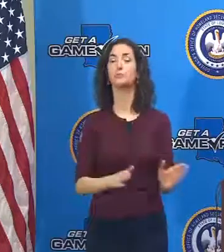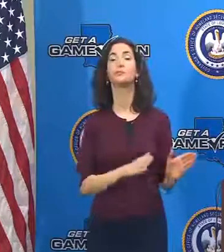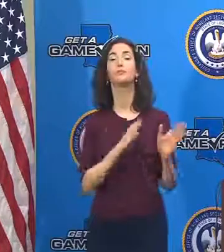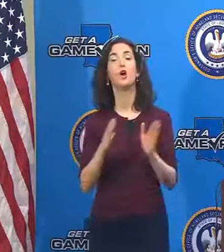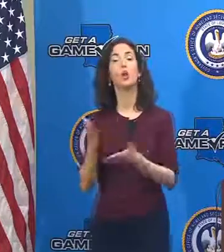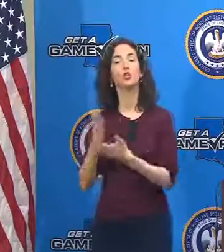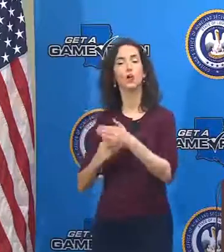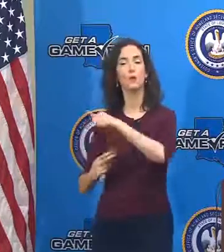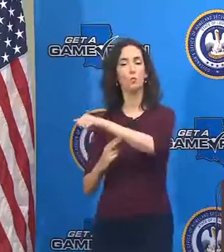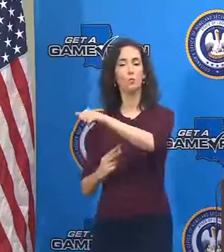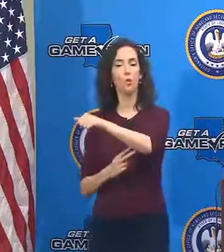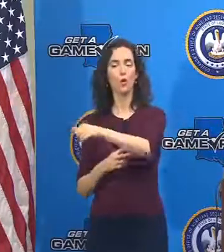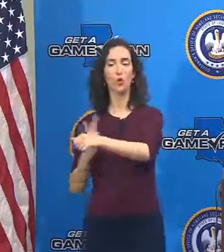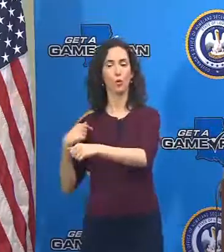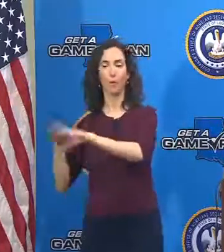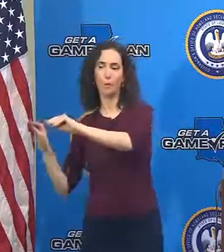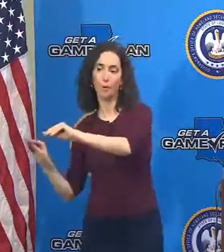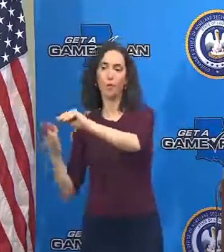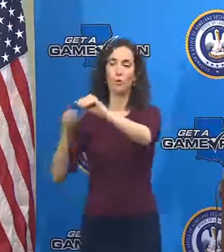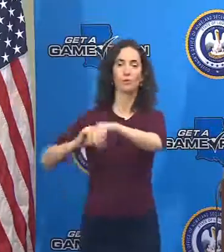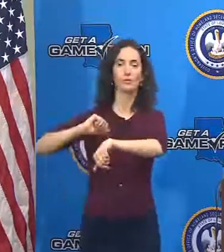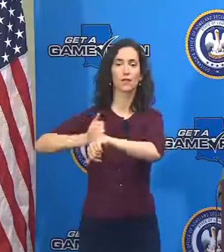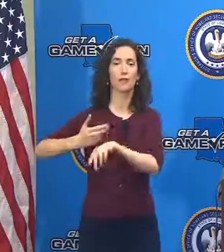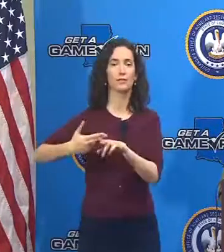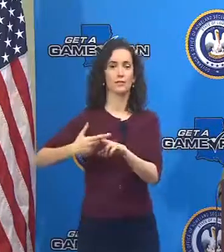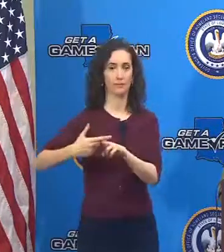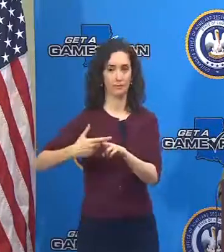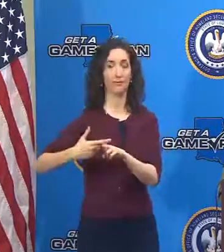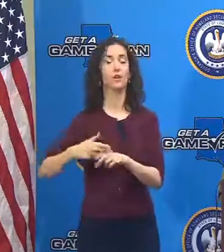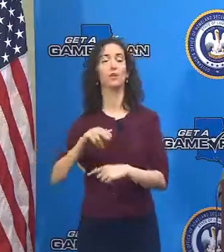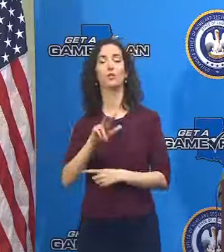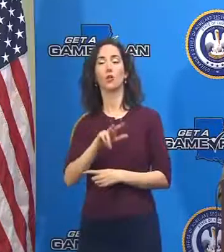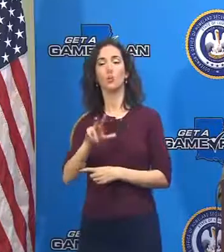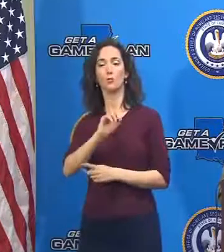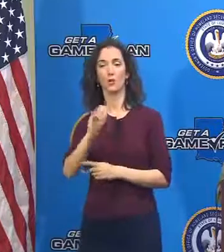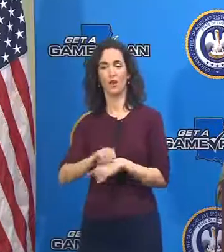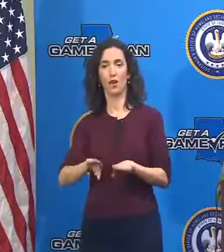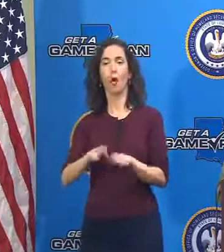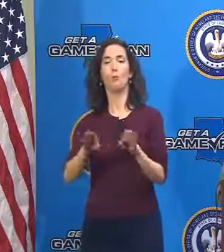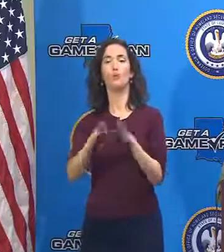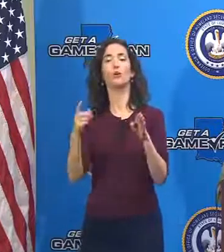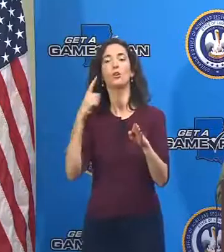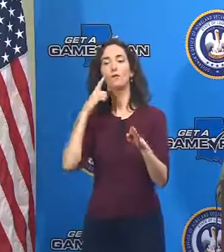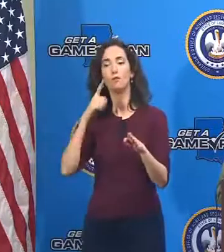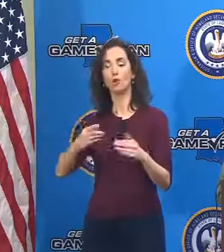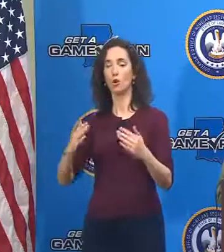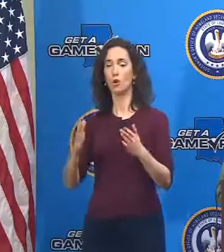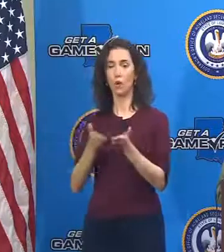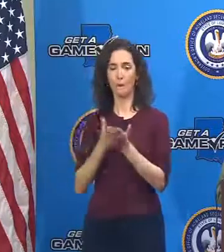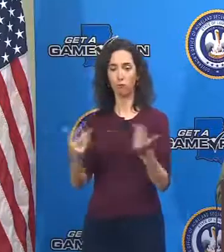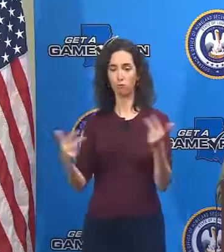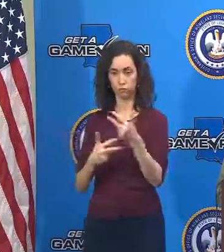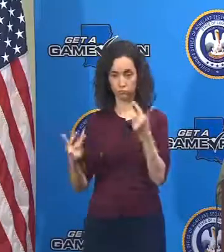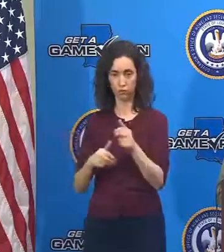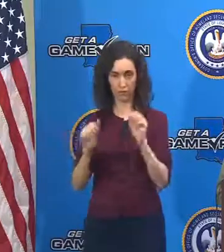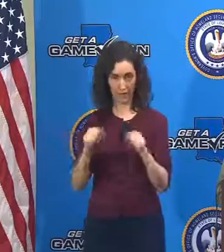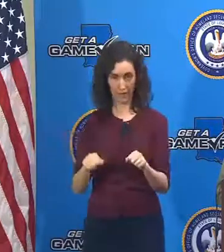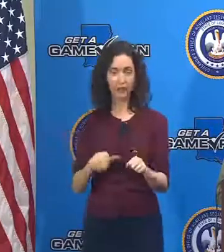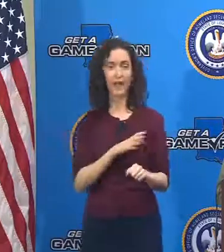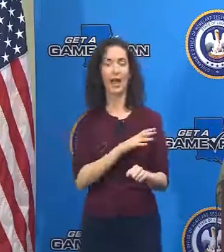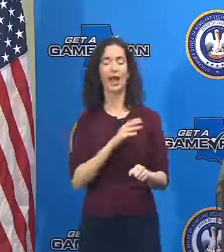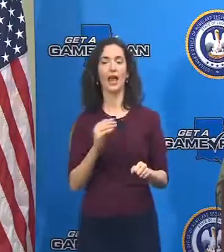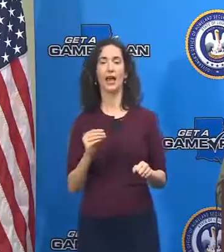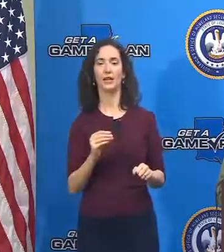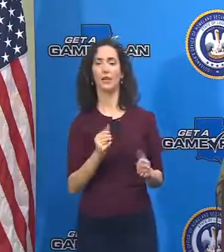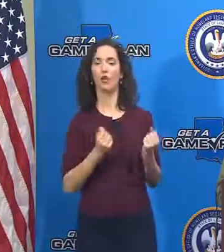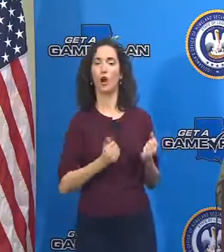movable bridges that have been impacted are open to vehicle traffic and marine traffic, but 92% of them are open especially